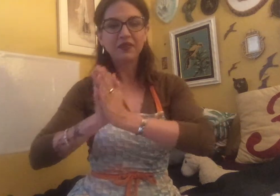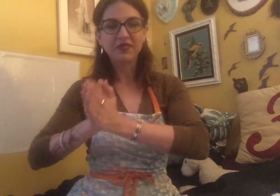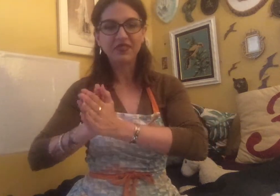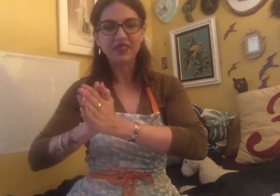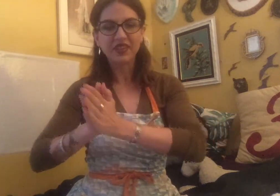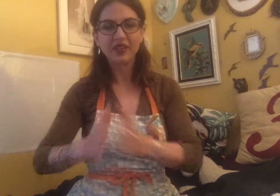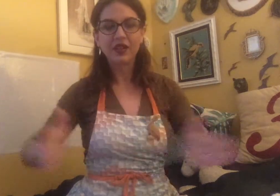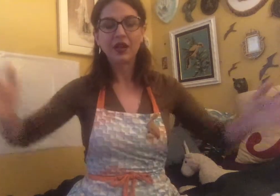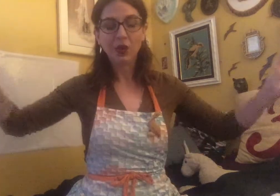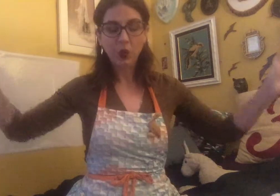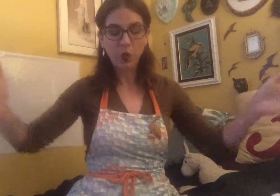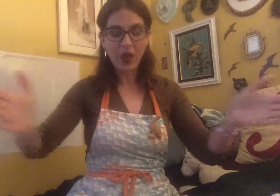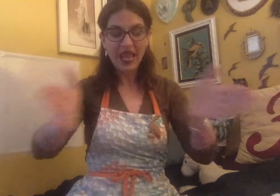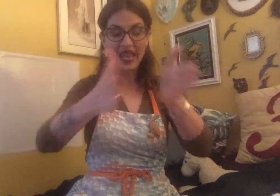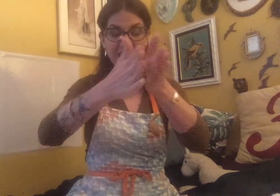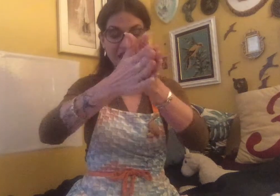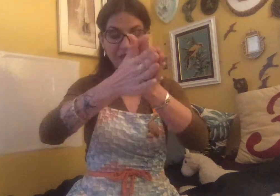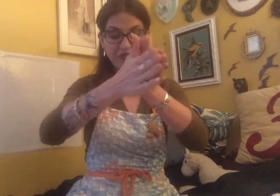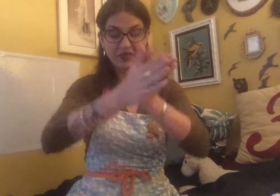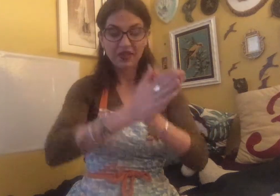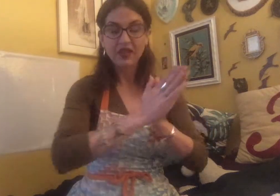W-A-V. Wave.